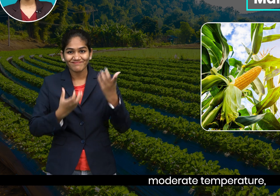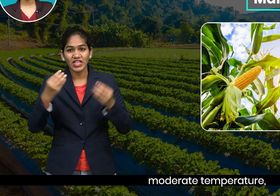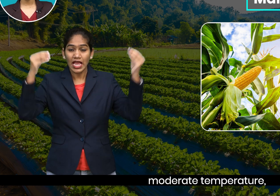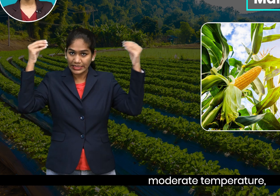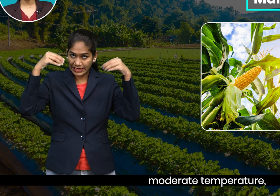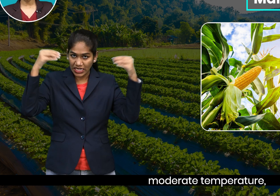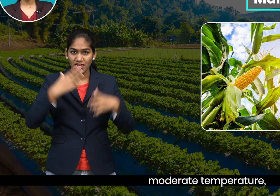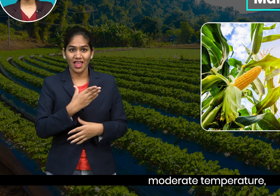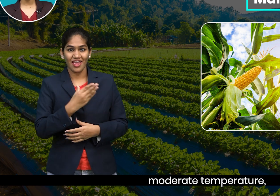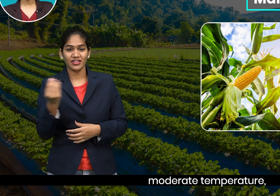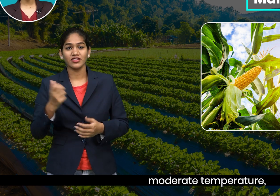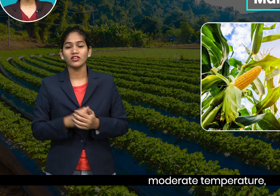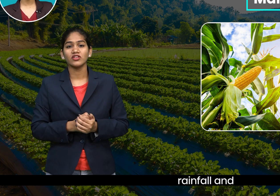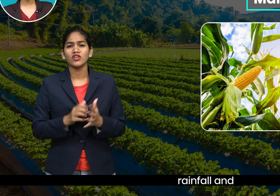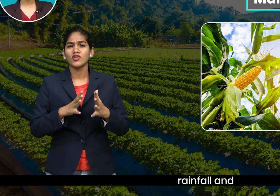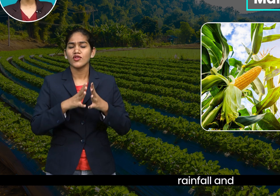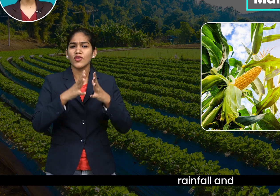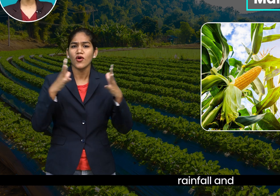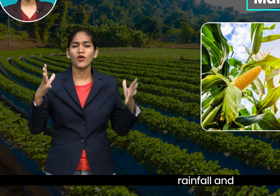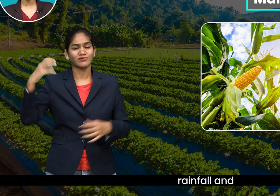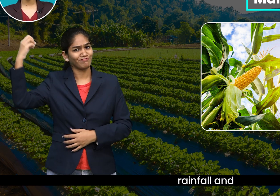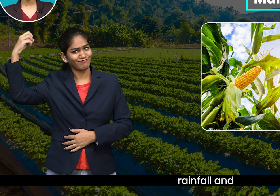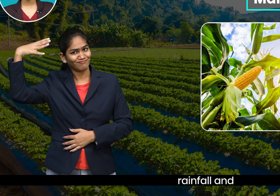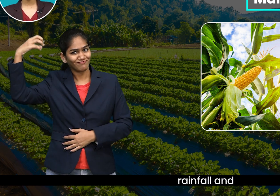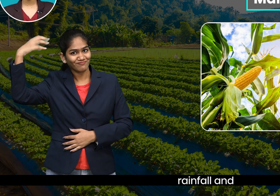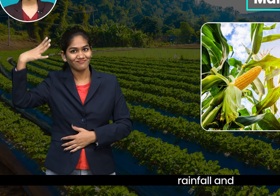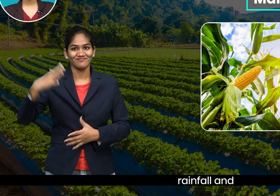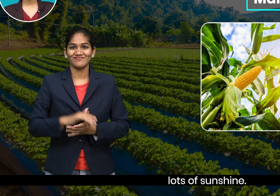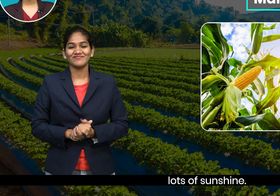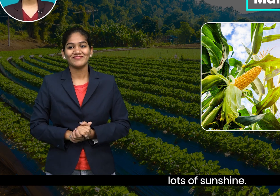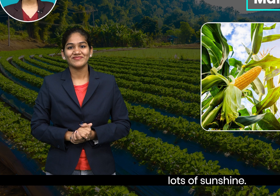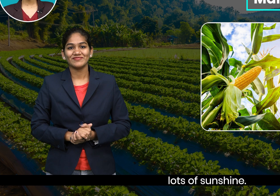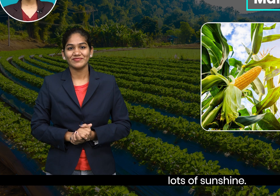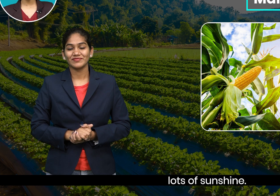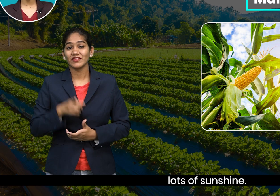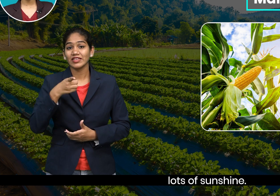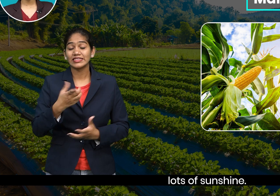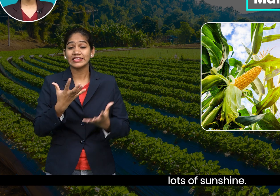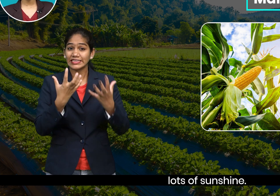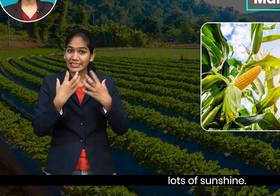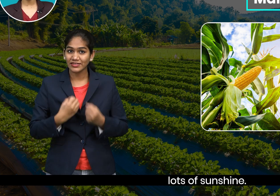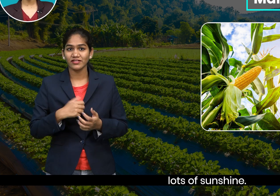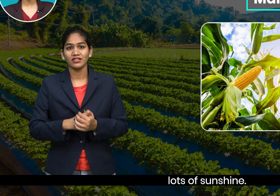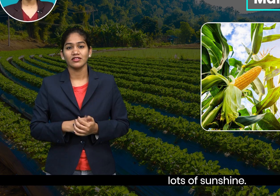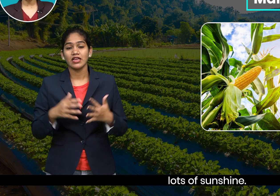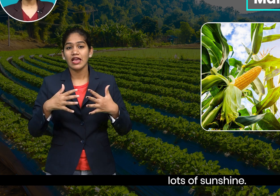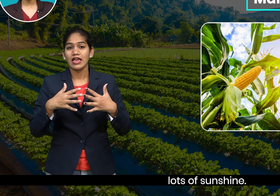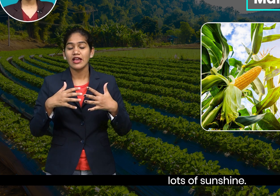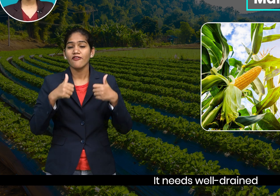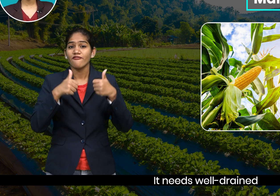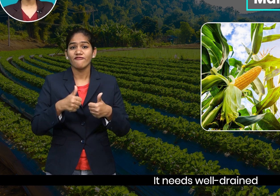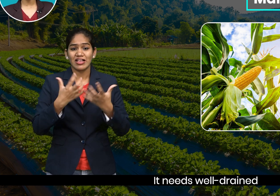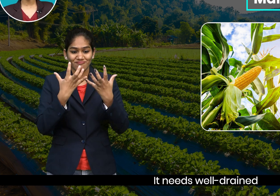rainfall, and lots of sunshine. It needs